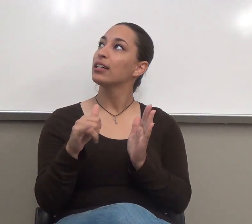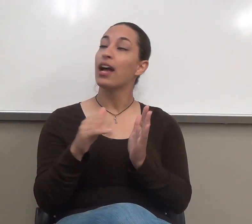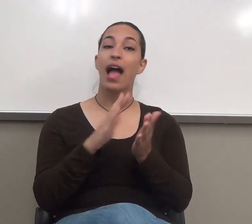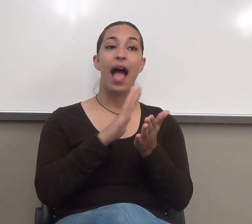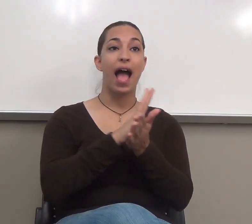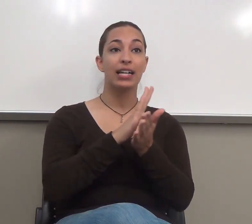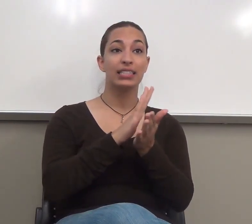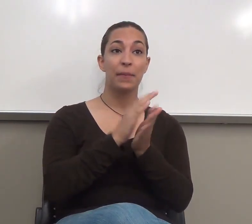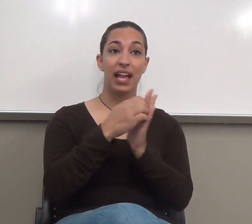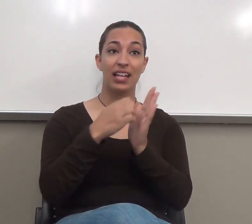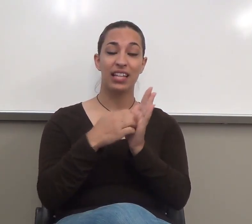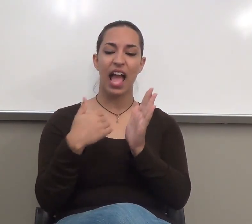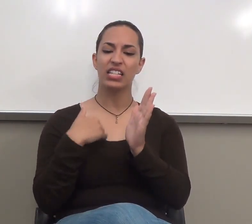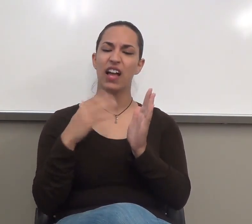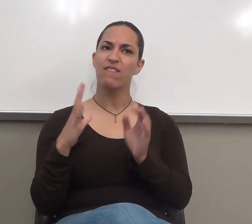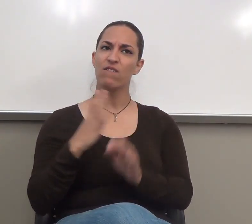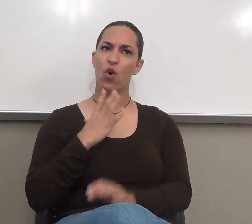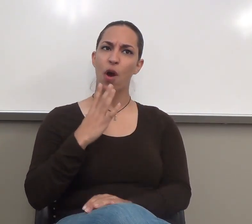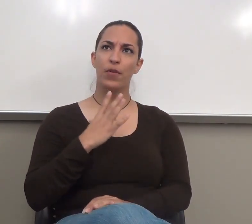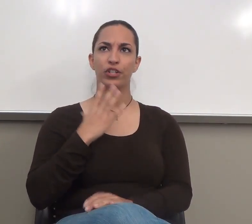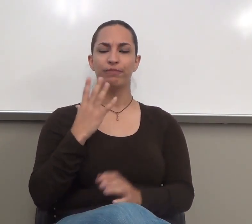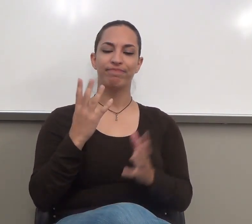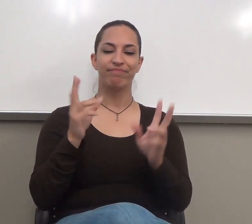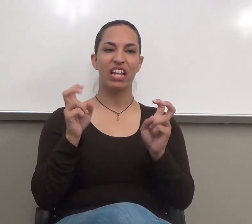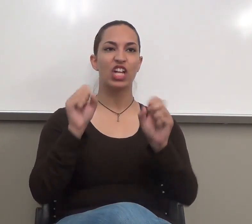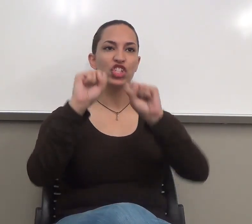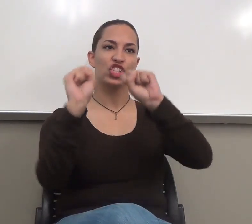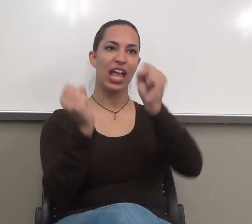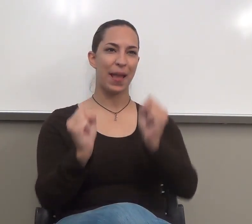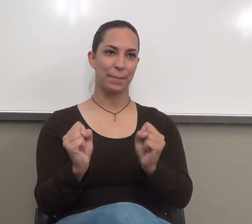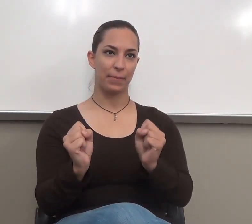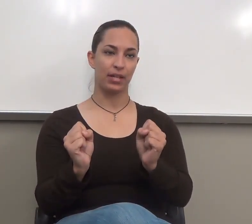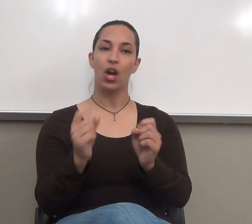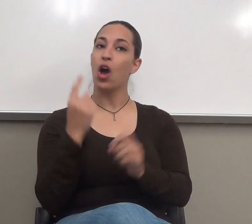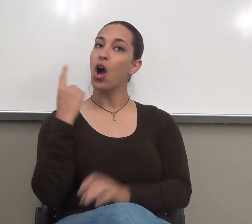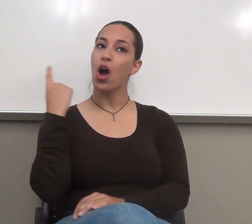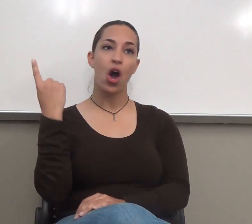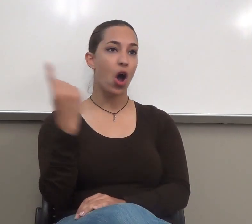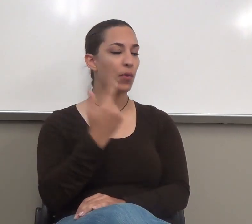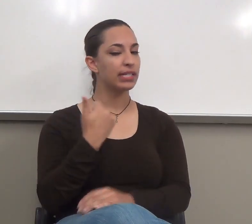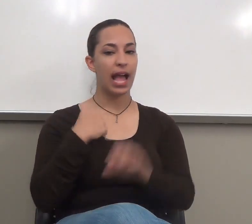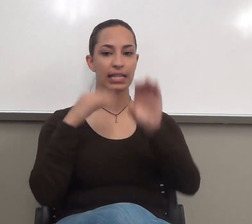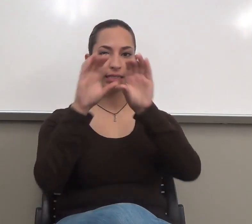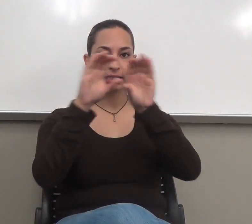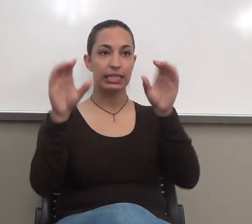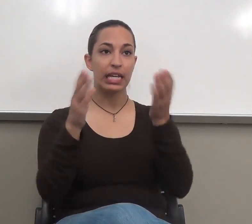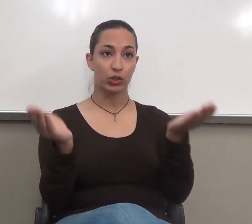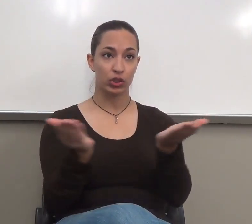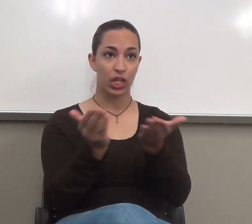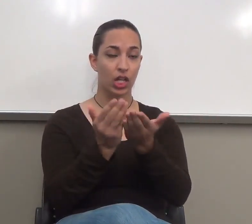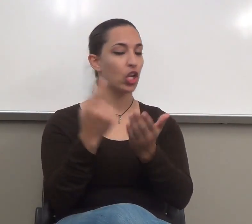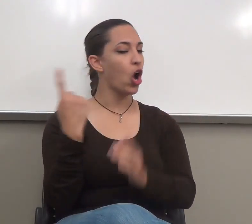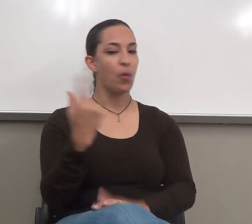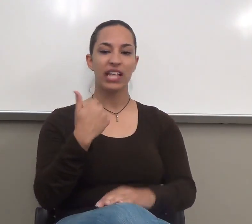to build an essay. Some of you are familiar with these words.